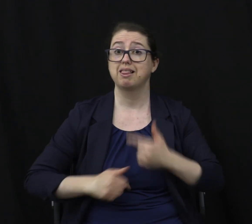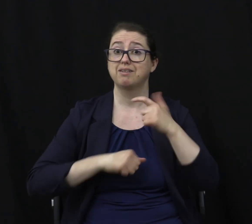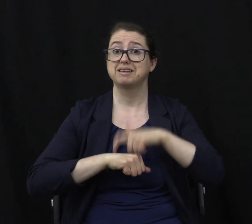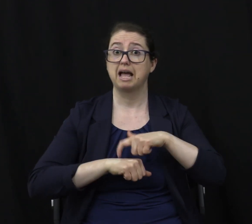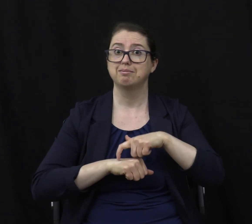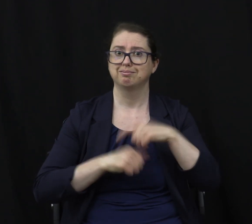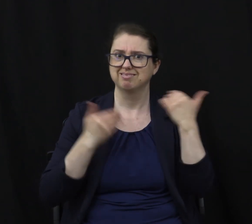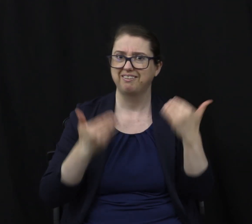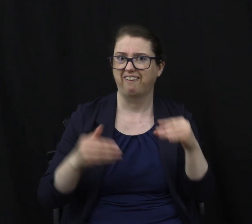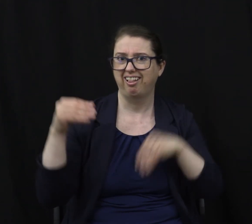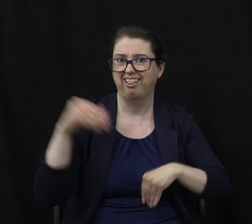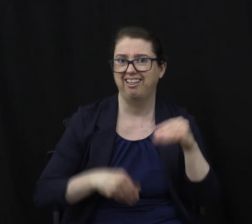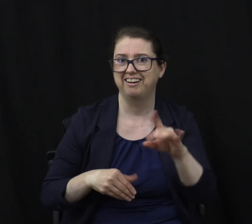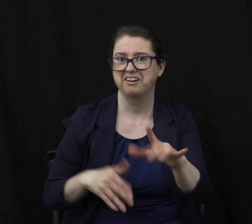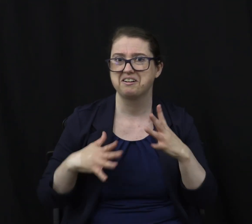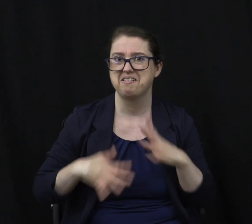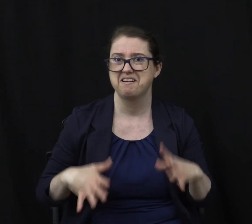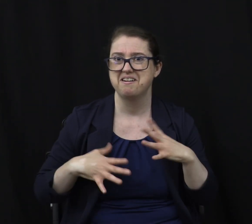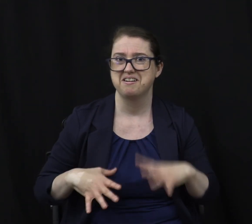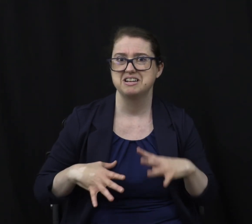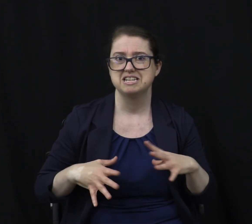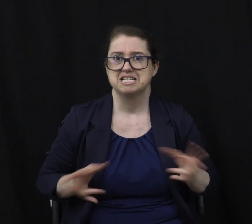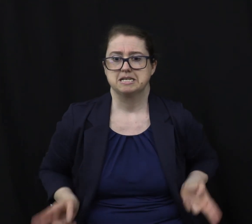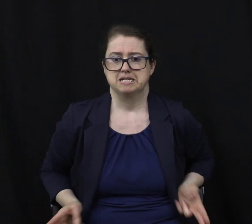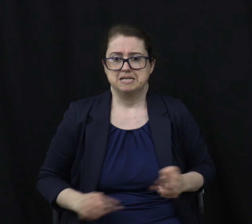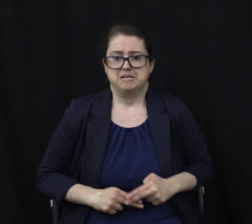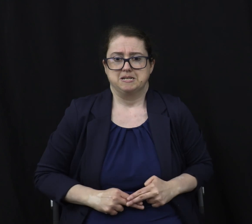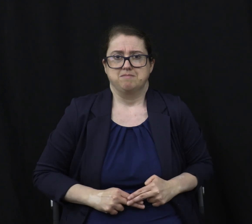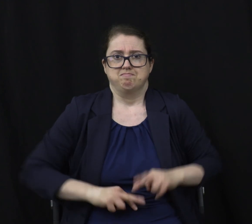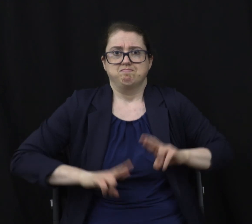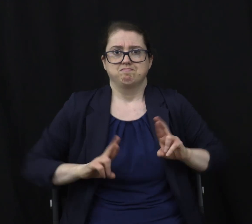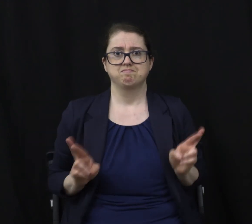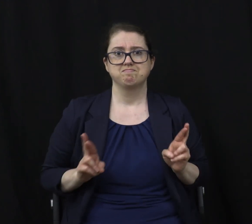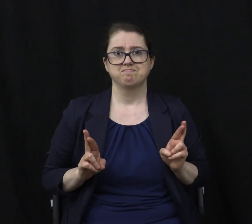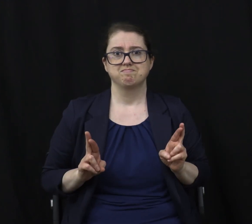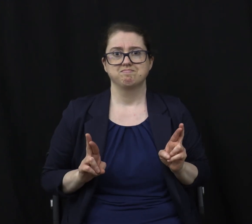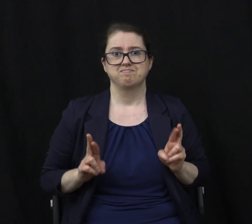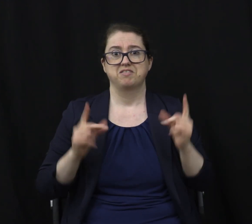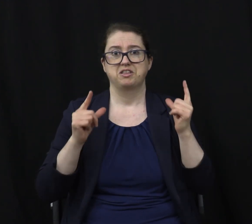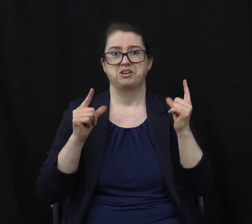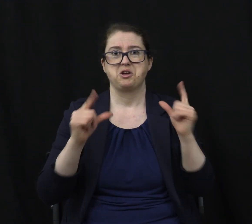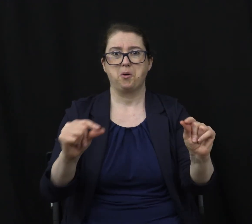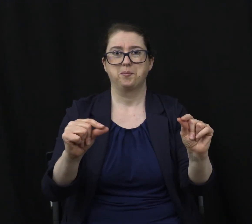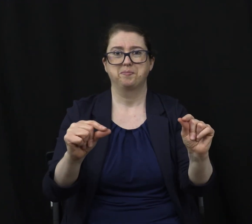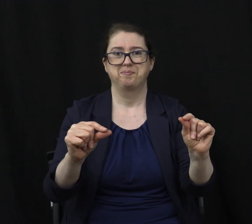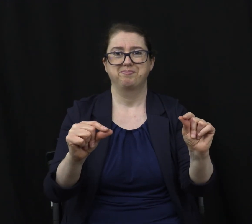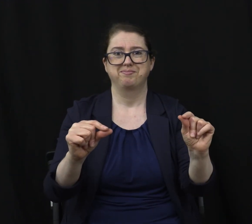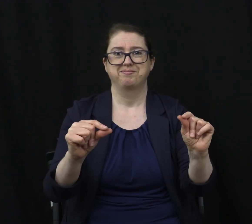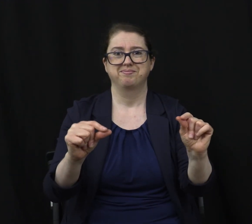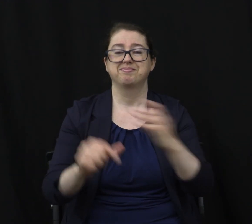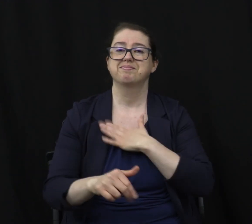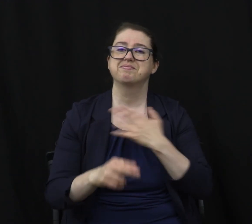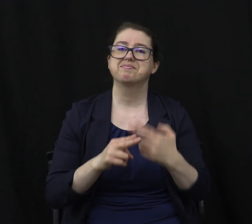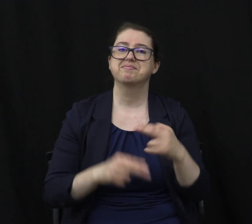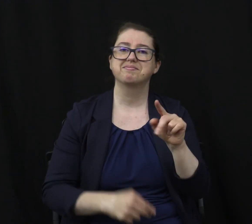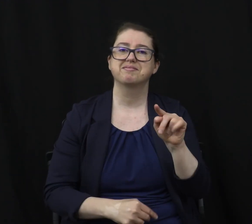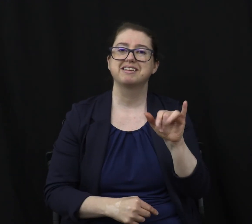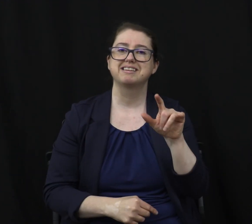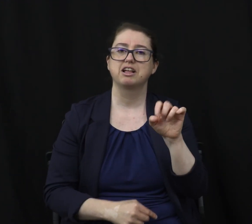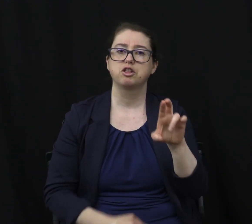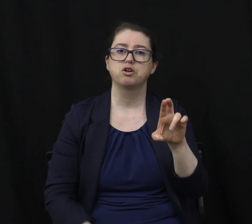ready. On your mark, get ready, and go. My name is Tyler Long, and I'd like to close this